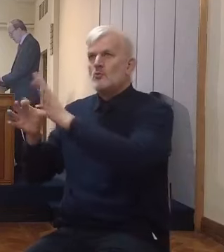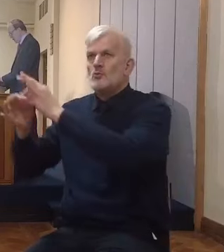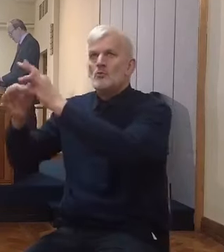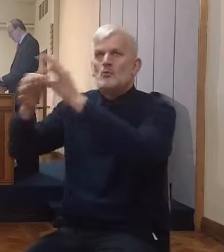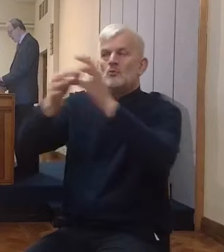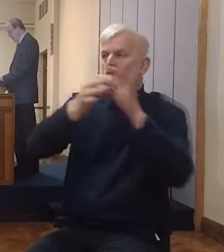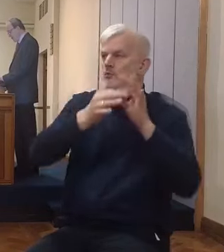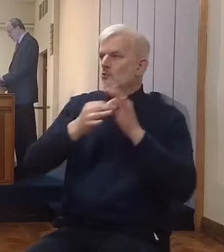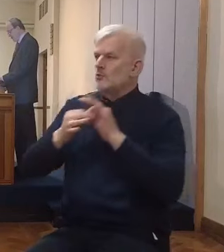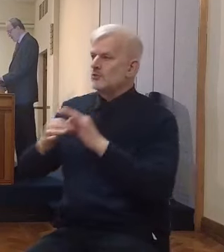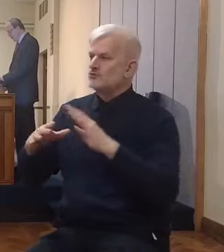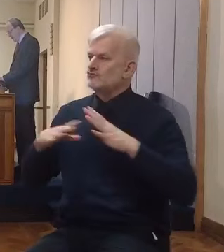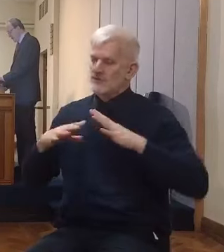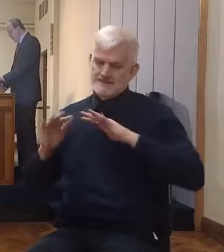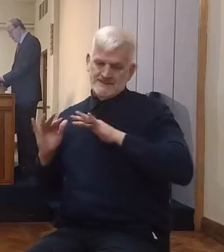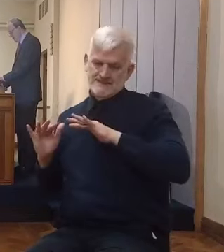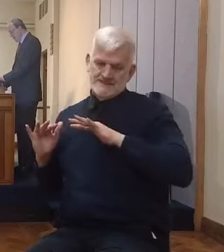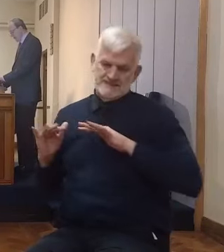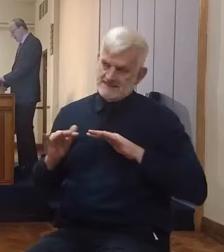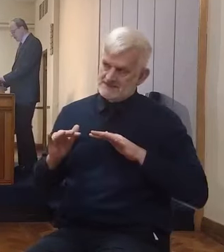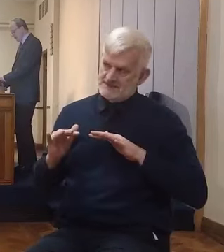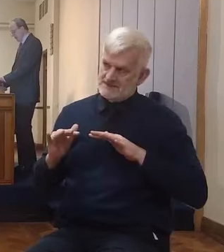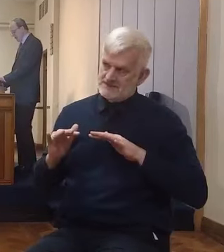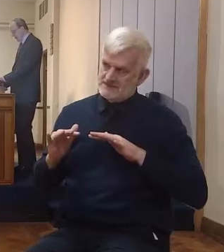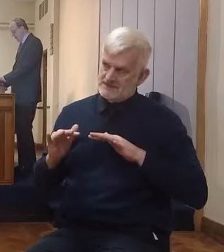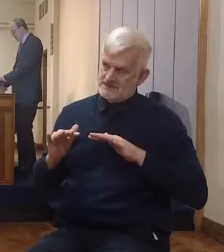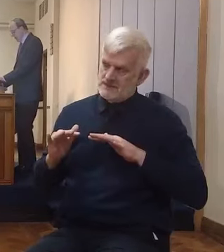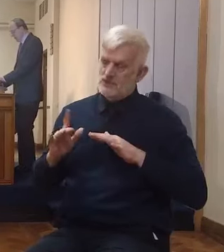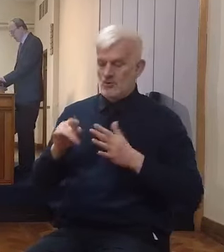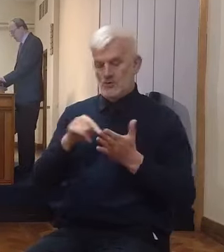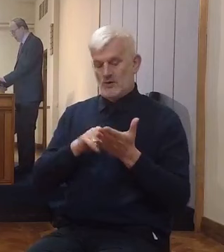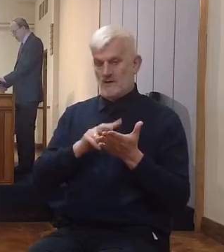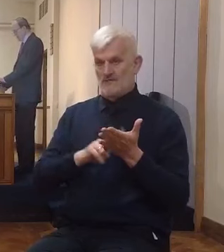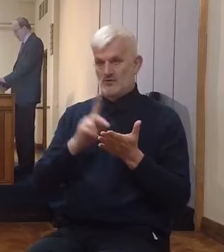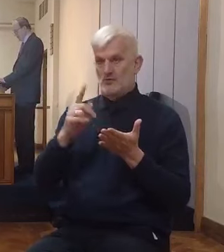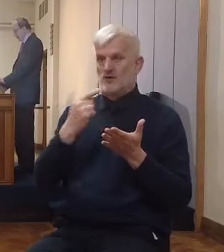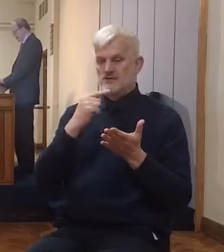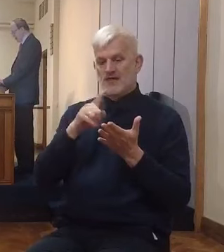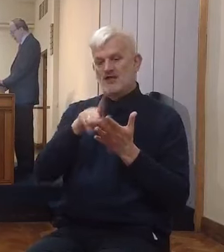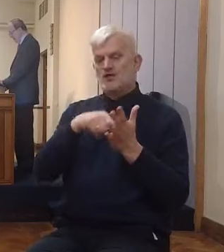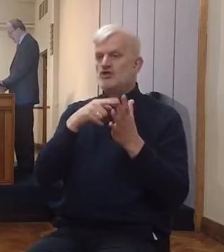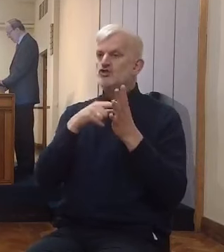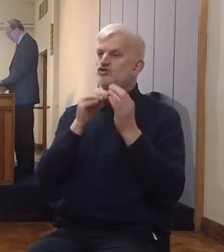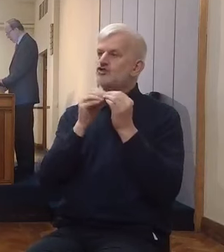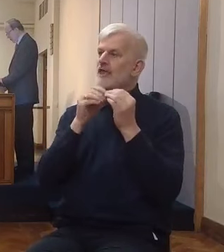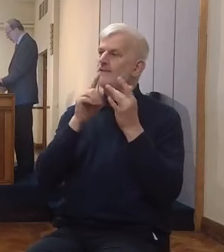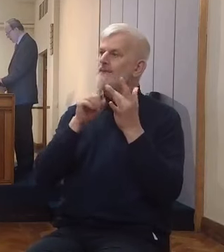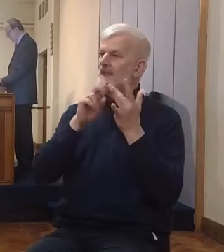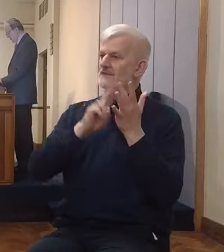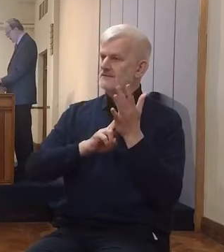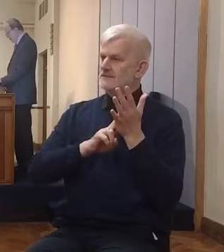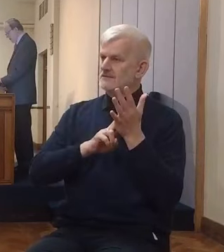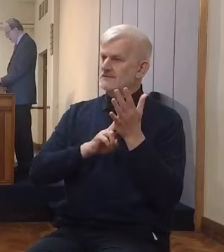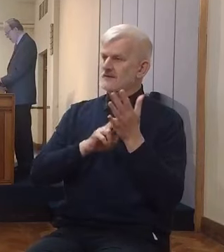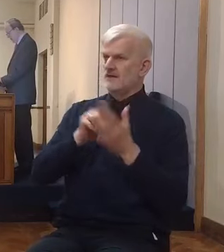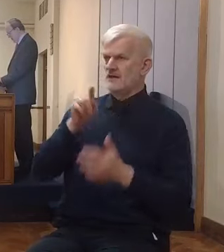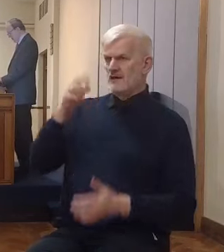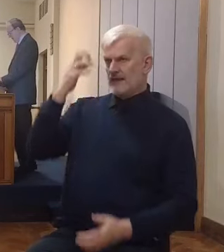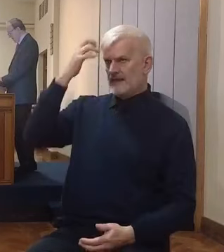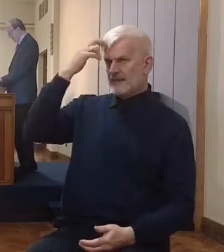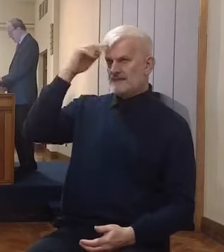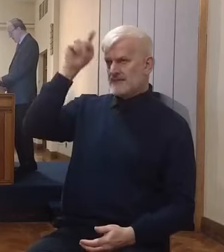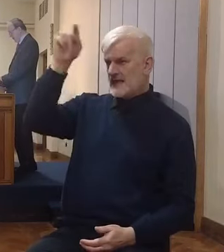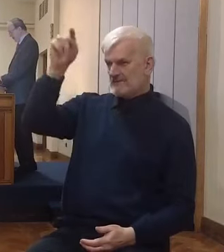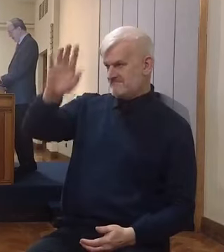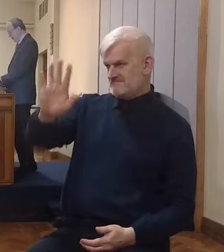when Jabin, not the name of the king of Hazor, or Hazor, as it's called today in the Jewish